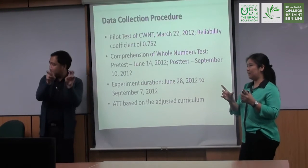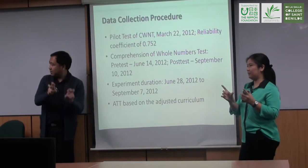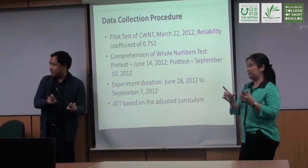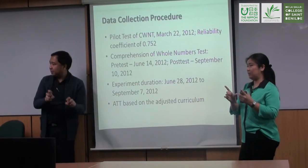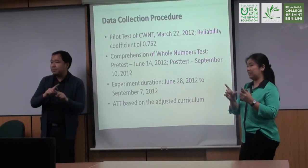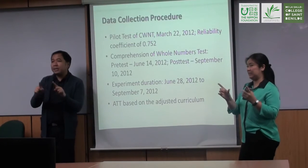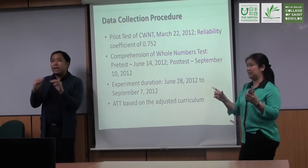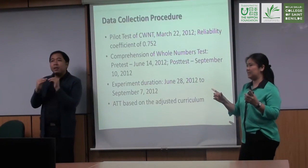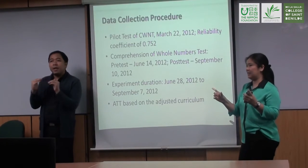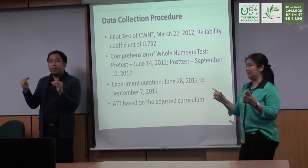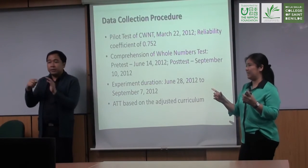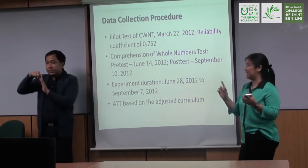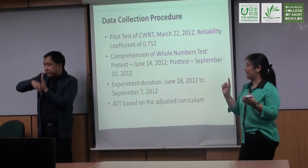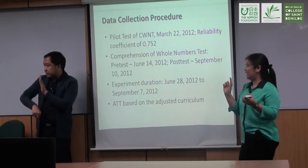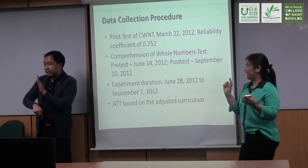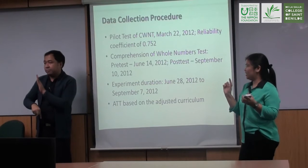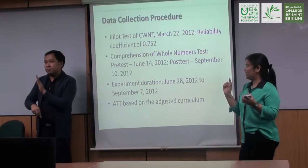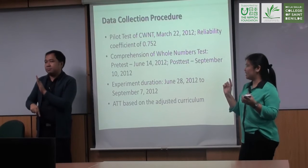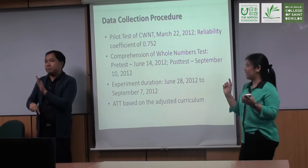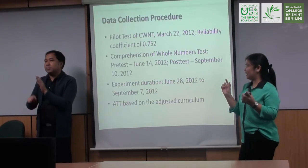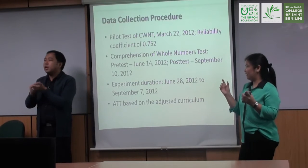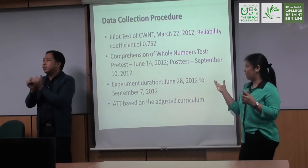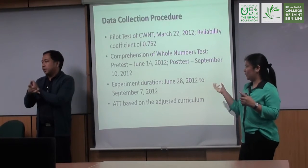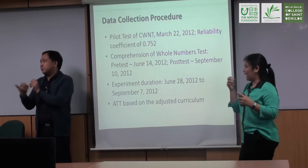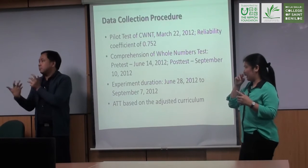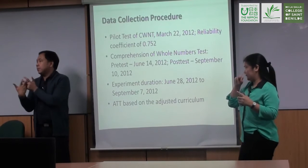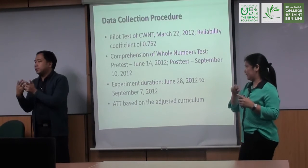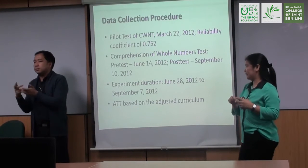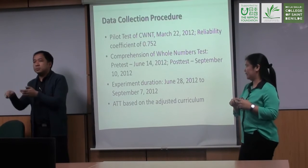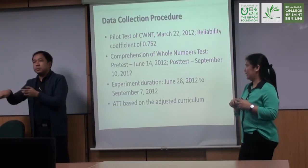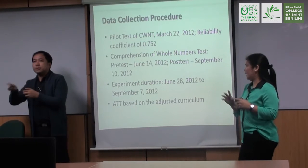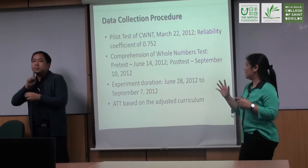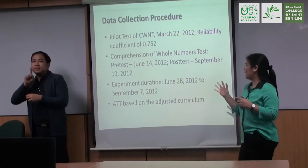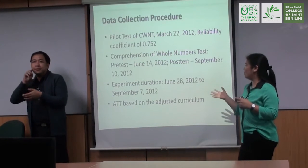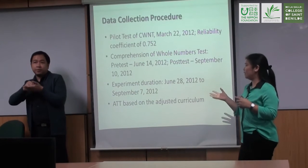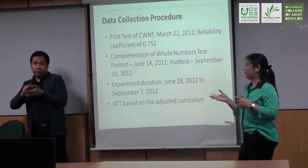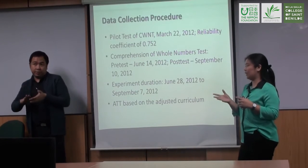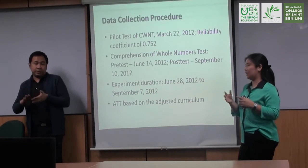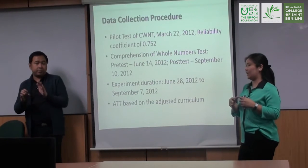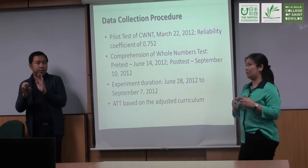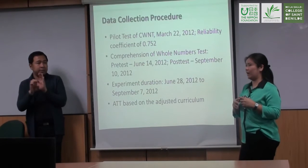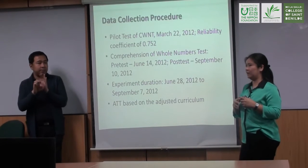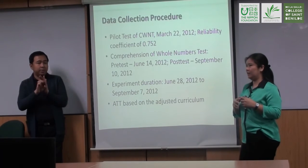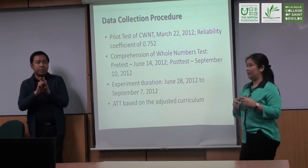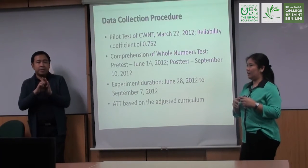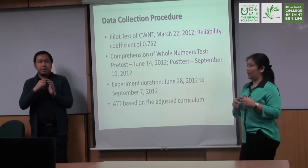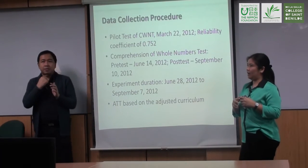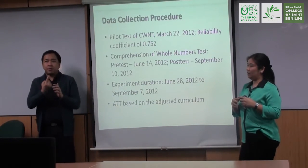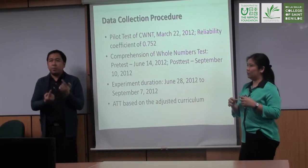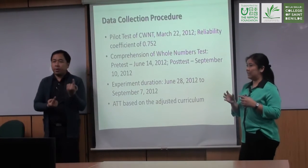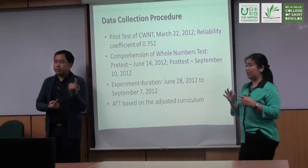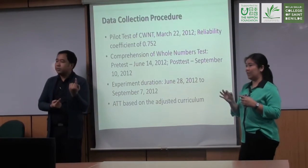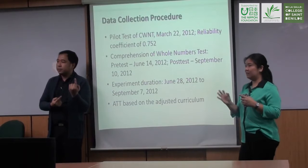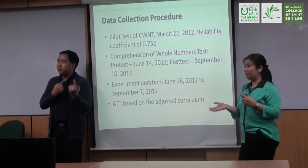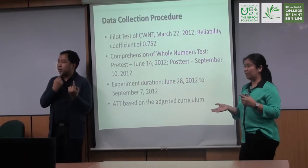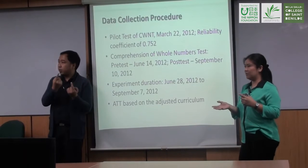level of difficulties they adjusted for that. Example for the grade 1,